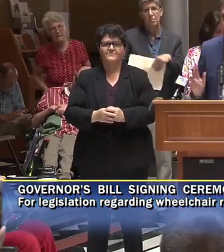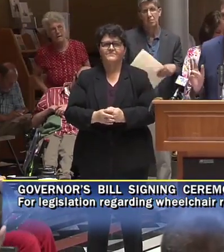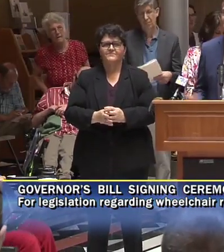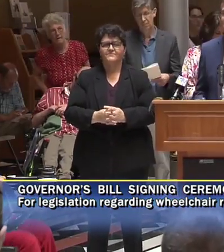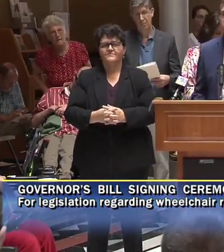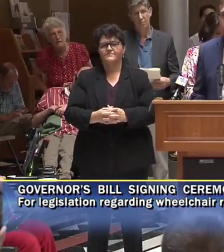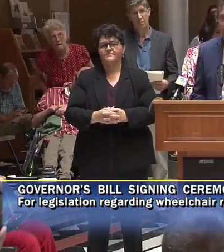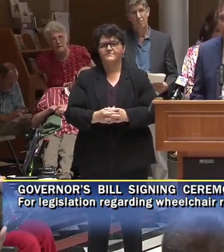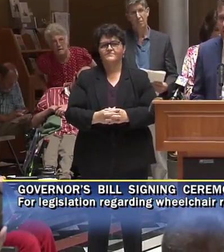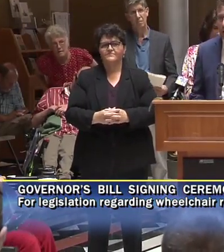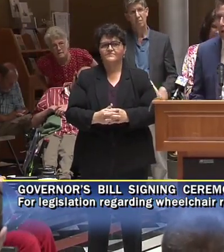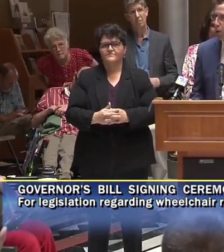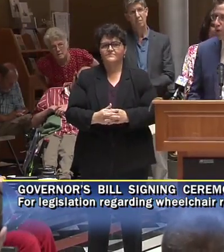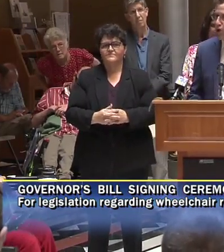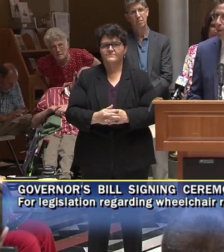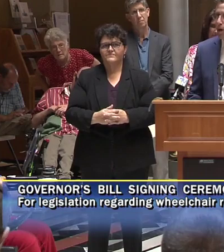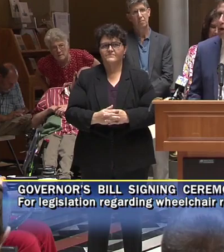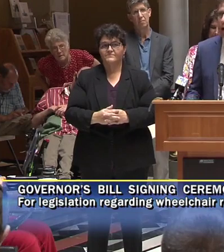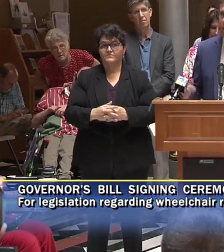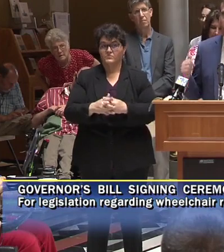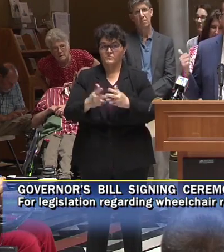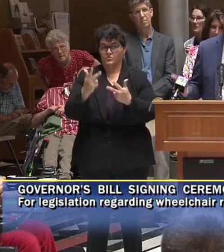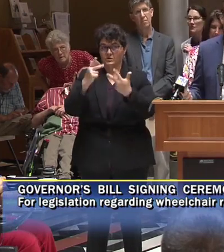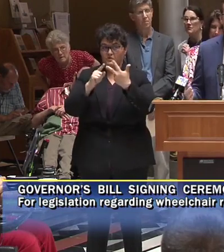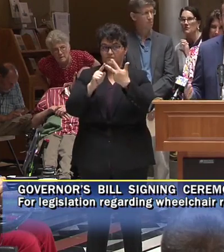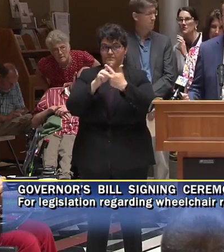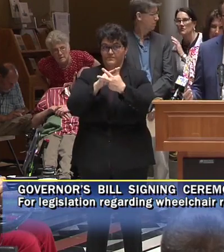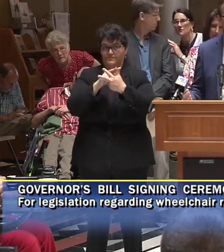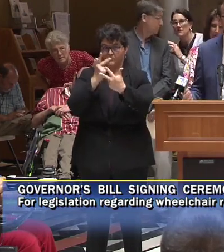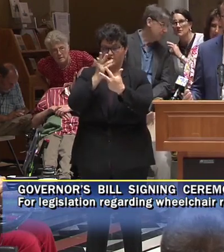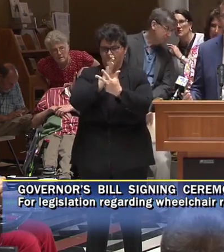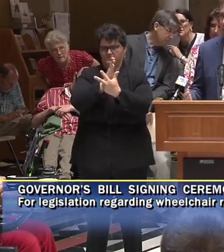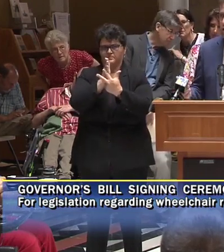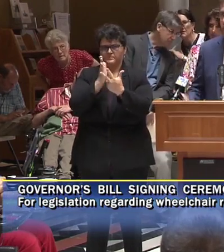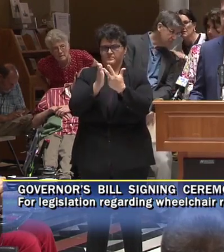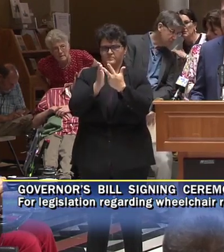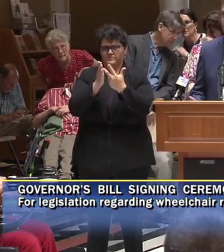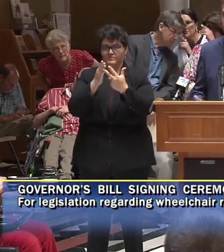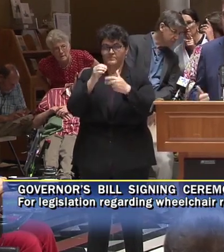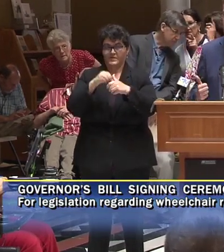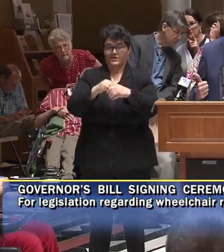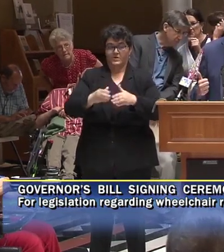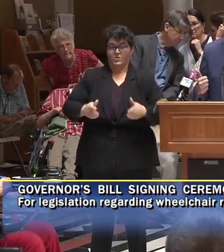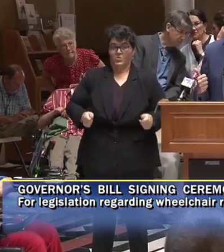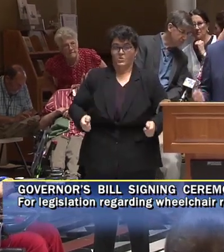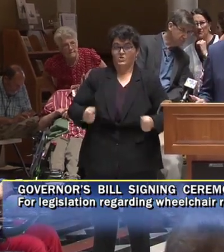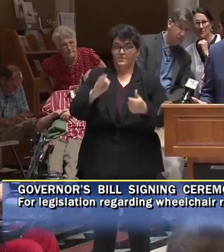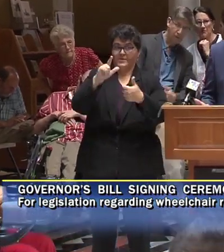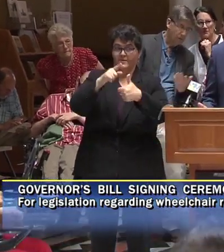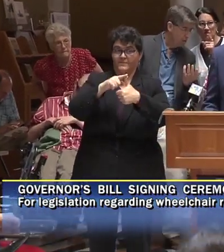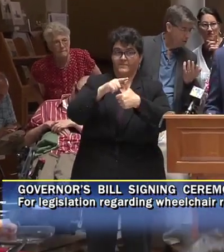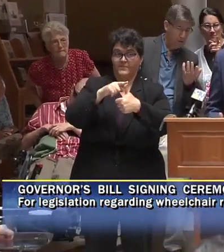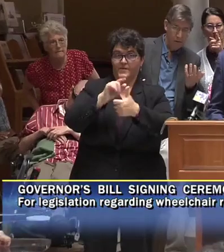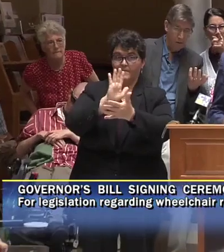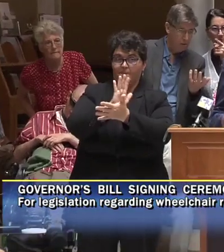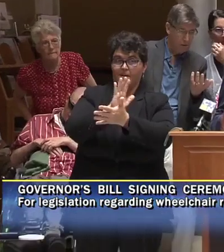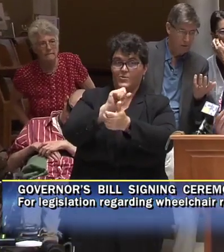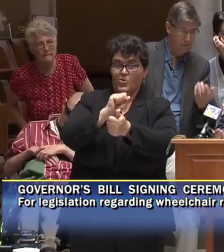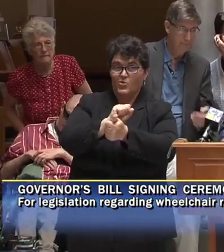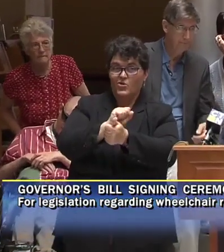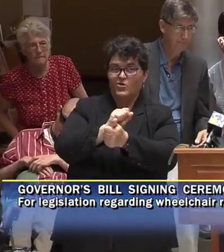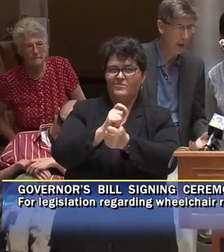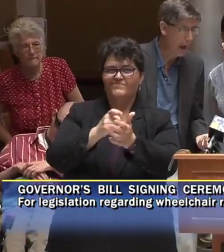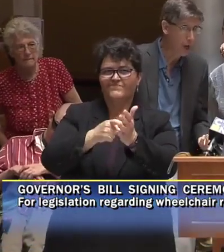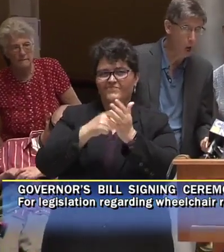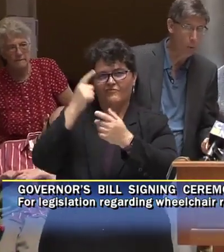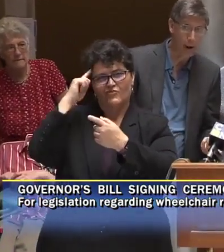So there are three essential parts of the wheelchair bill. One is just easing paperwork that insurance companies or the Medicaid program were